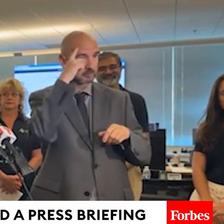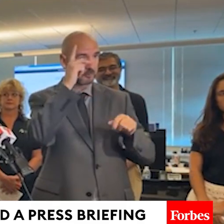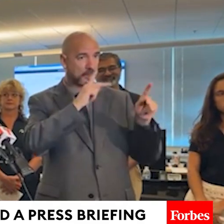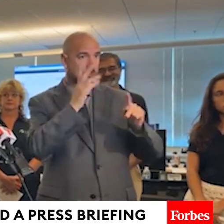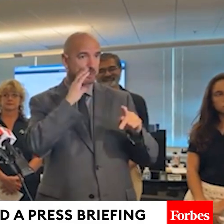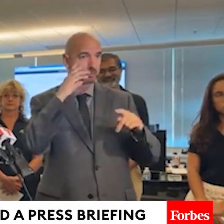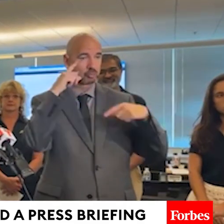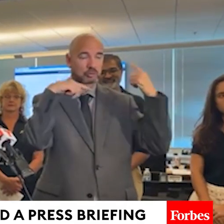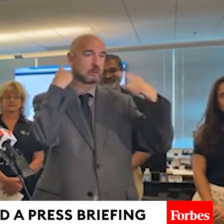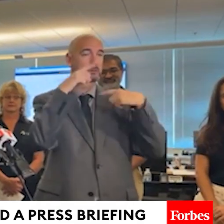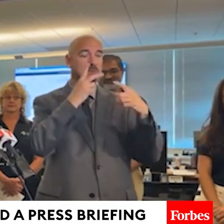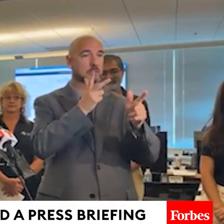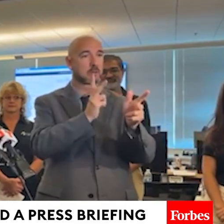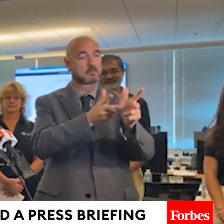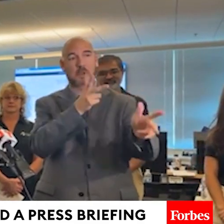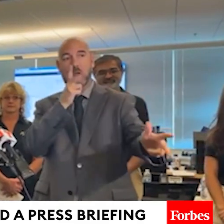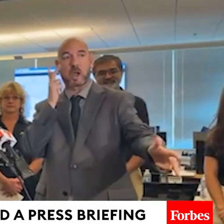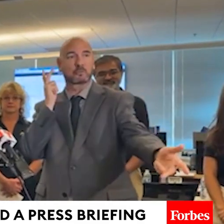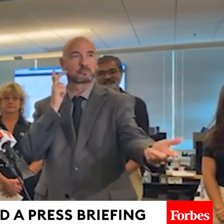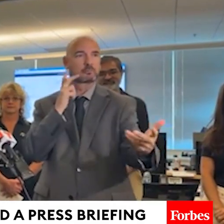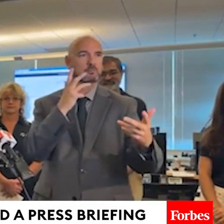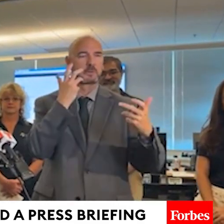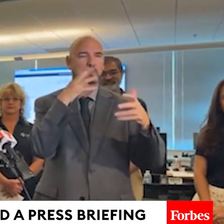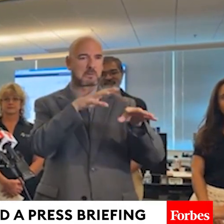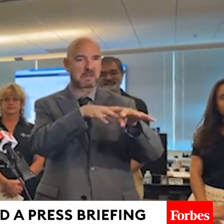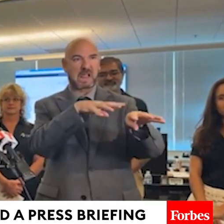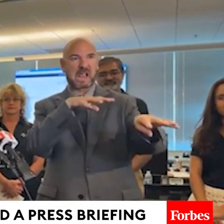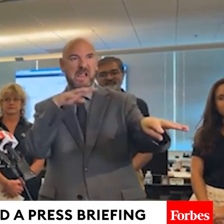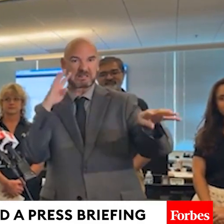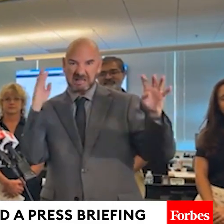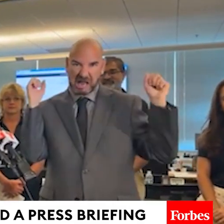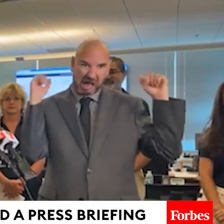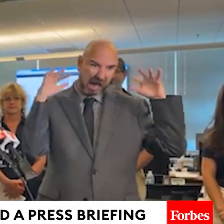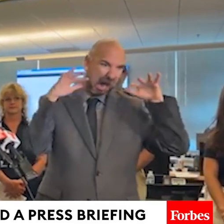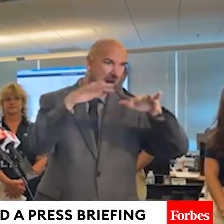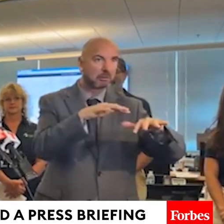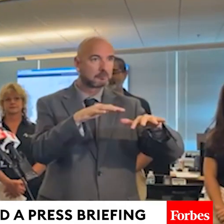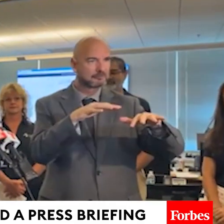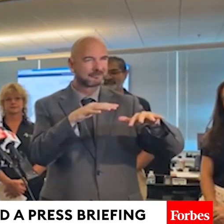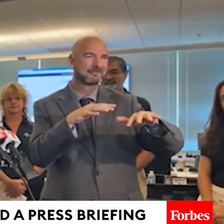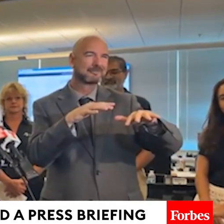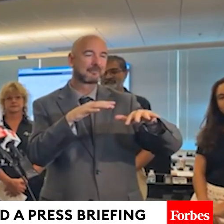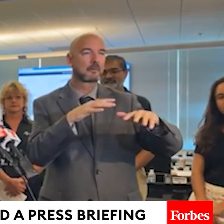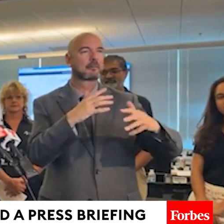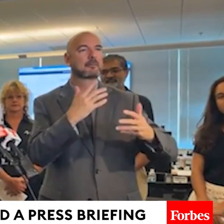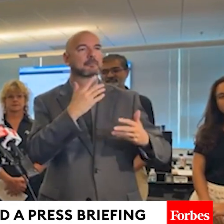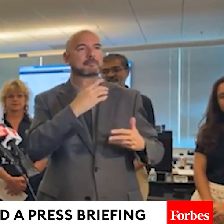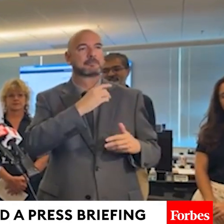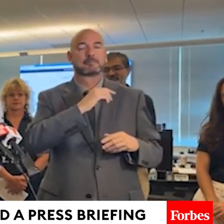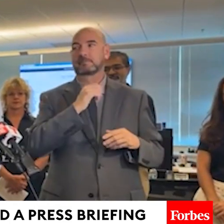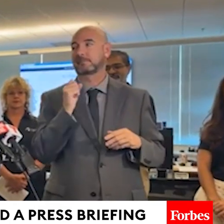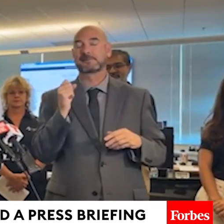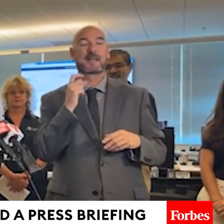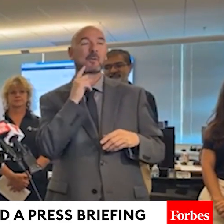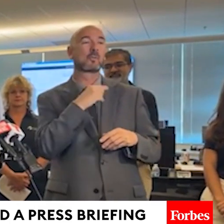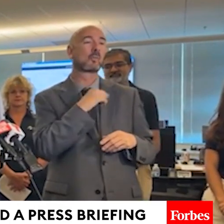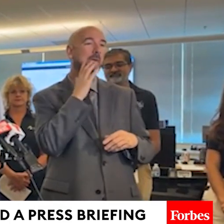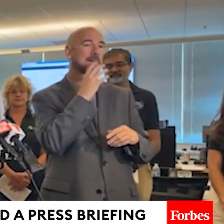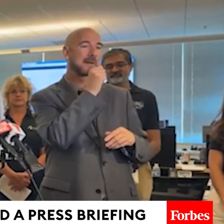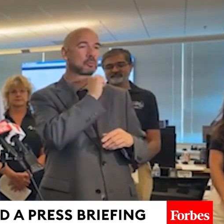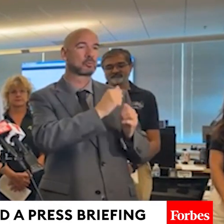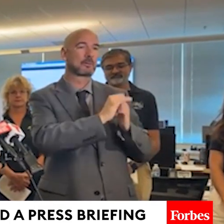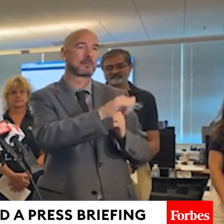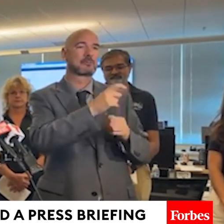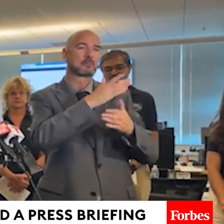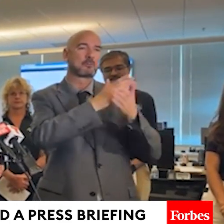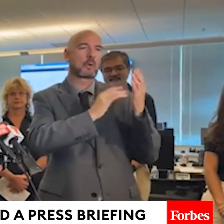where people are just, you know, fighting, bustling to get to that gas? We'll deal with that, and that's that's part of the